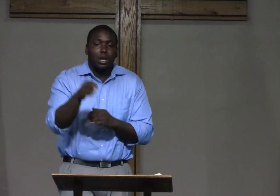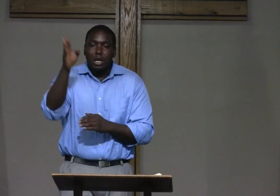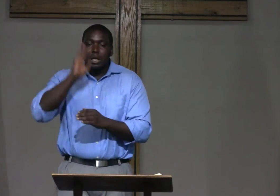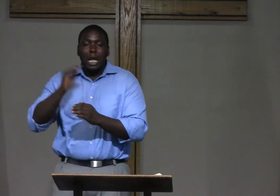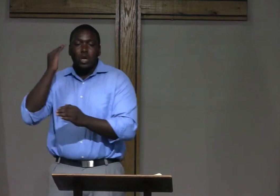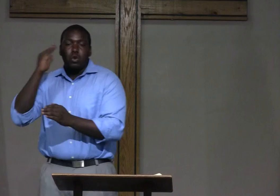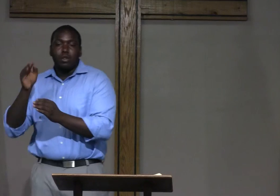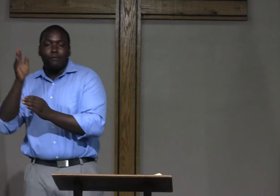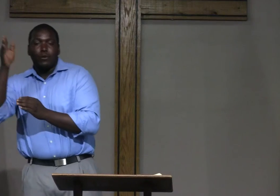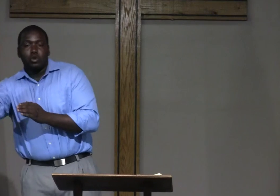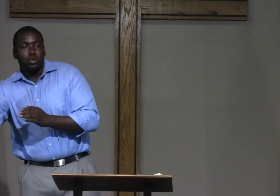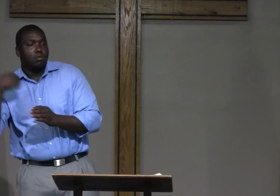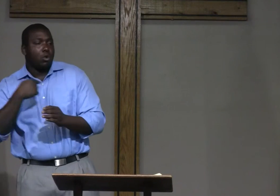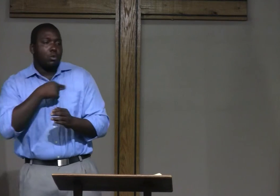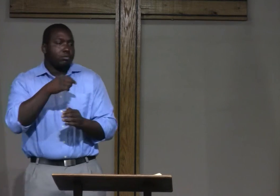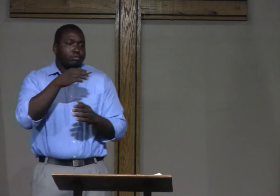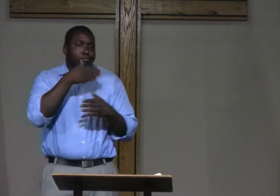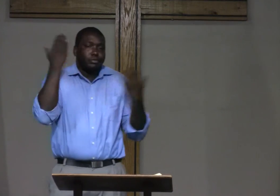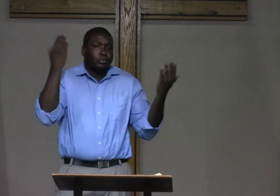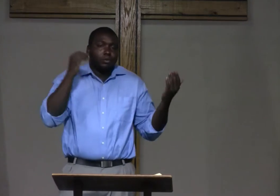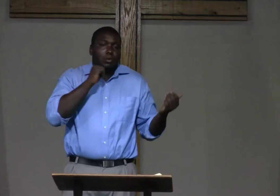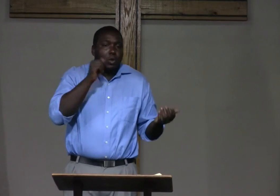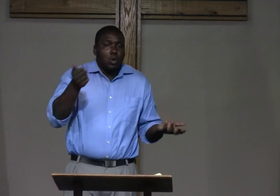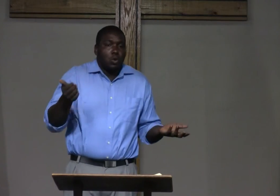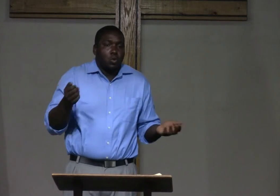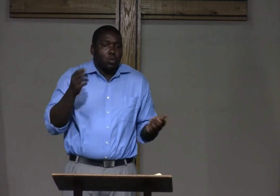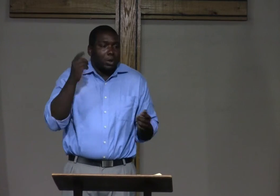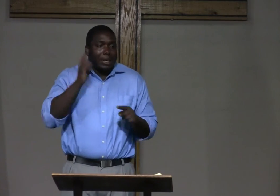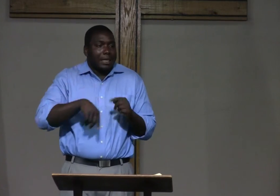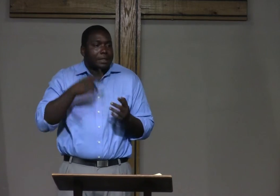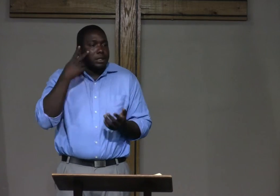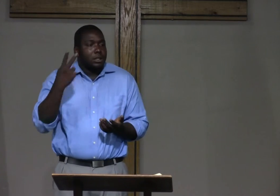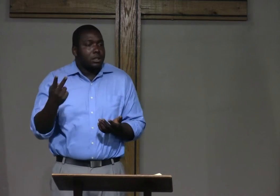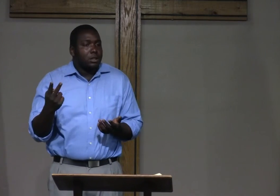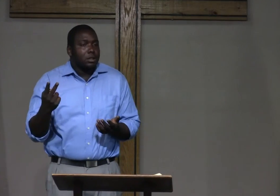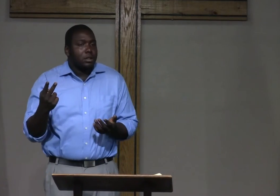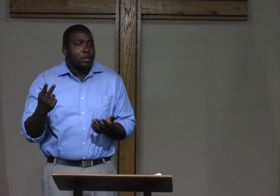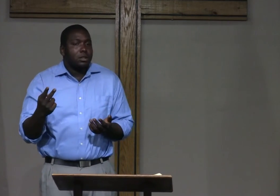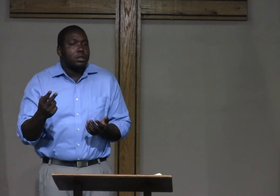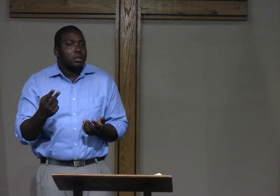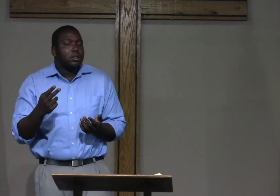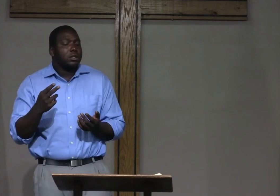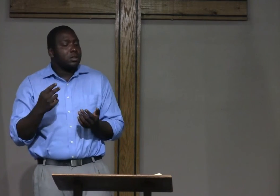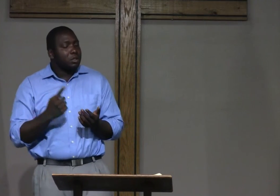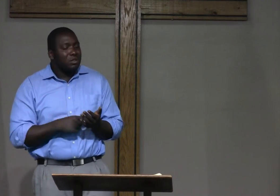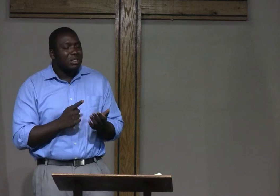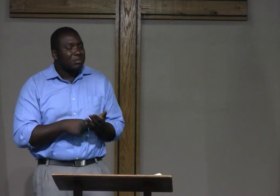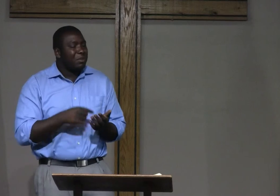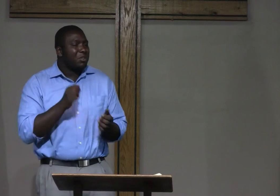We can't predict the future. God knows what will happen, but we don't know. We can't see what's going to happen in the